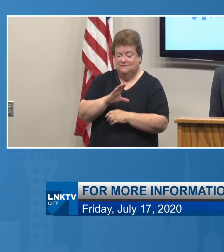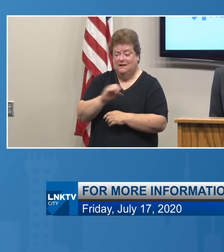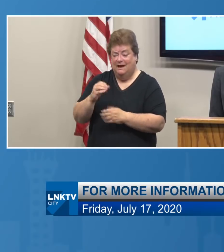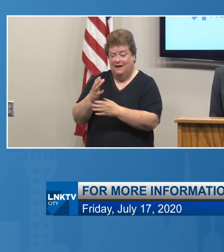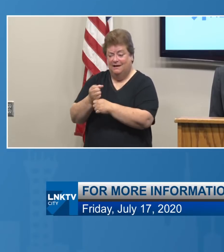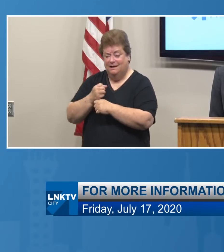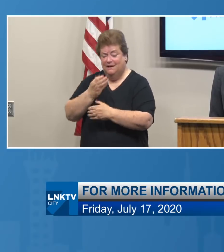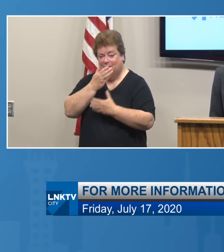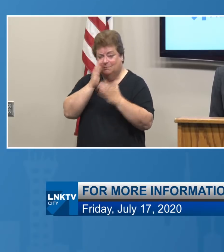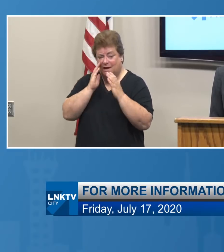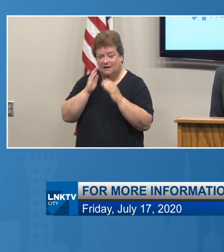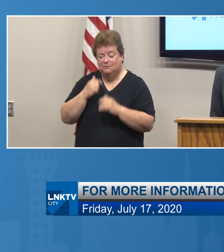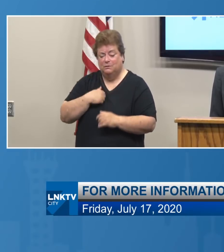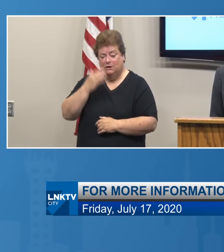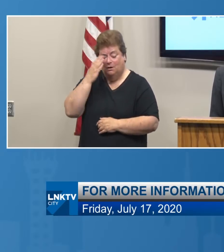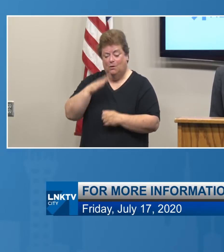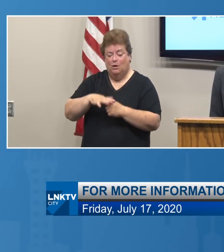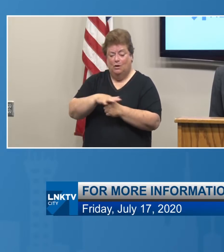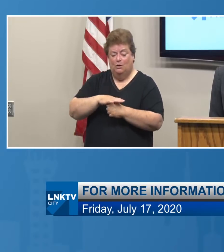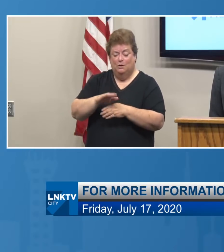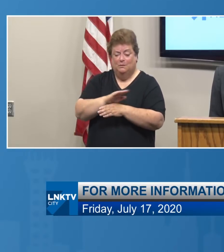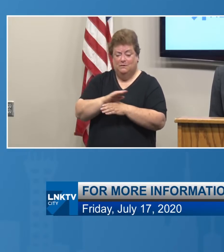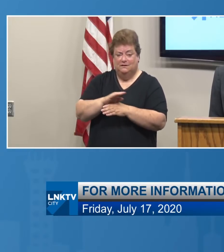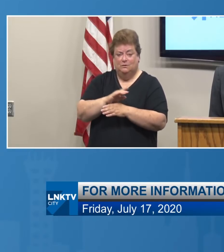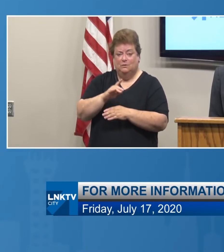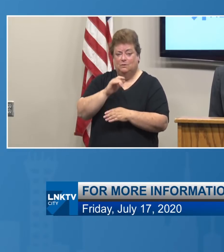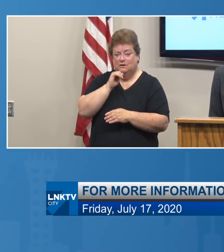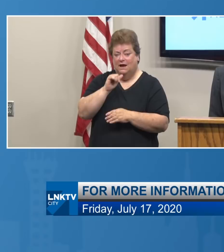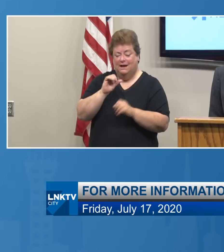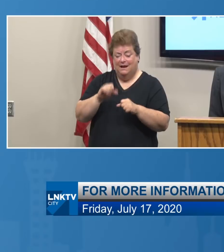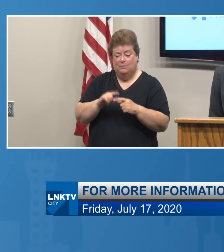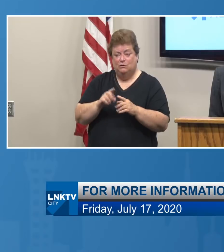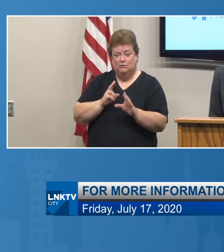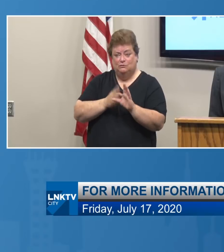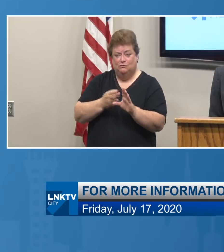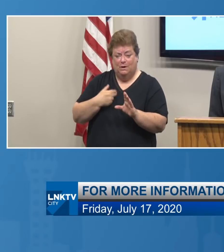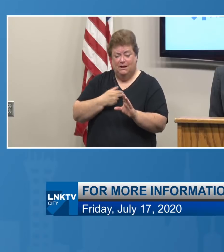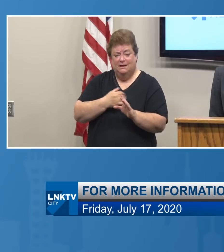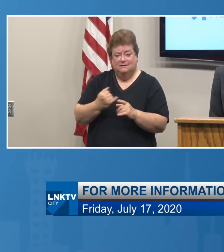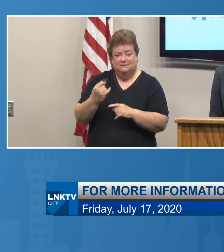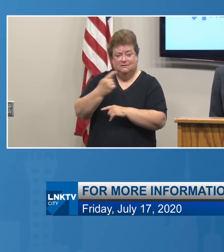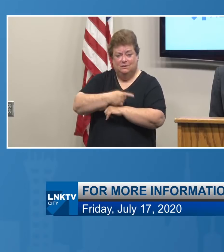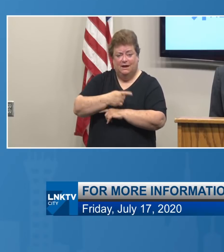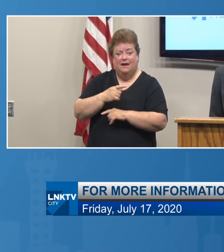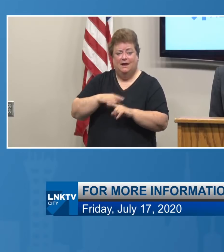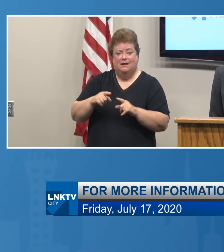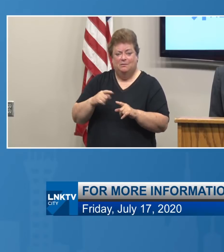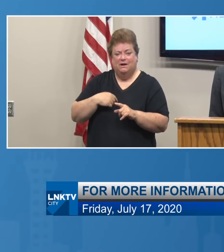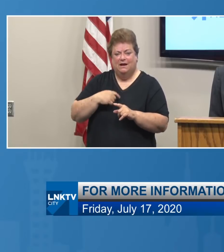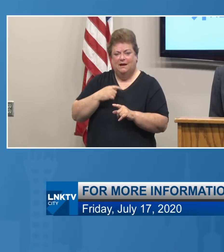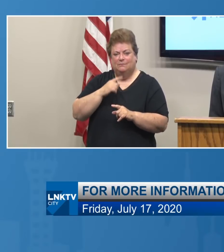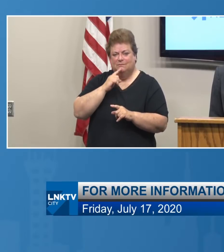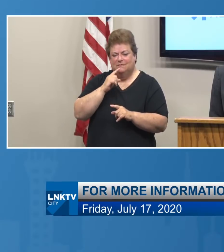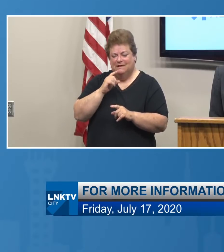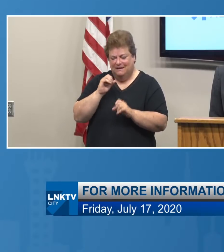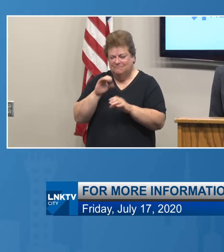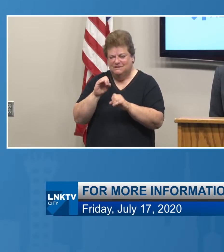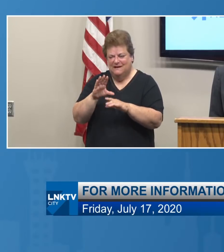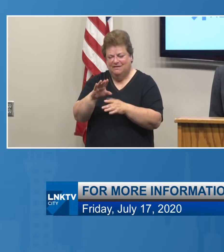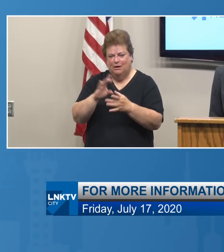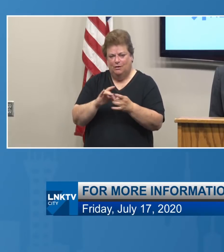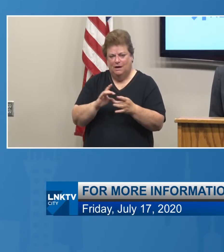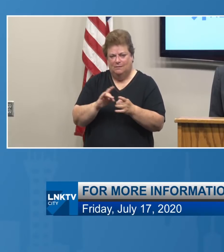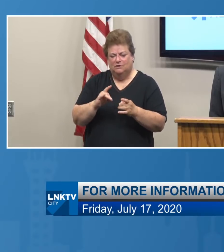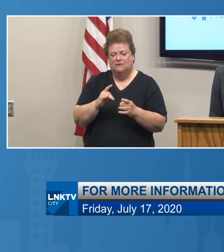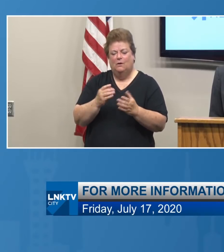of local business leaders who are supporting this that were unable to join us this afternoon, but I believe they've submitted comments. Again,